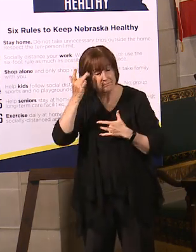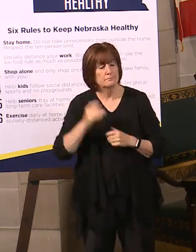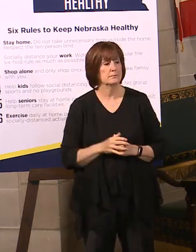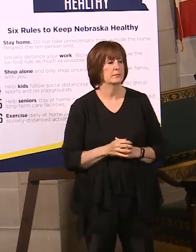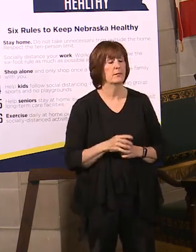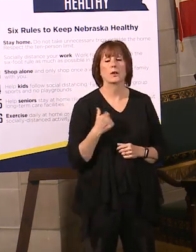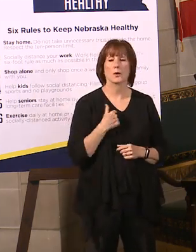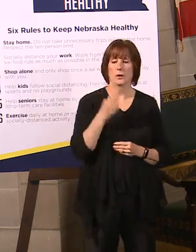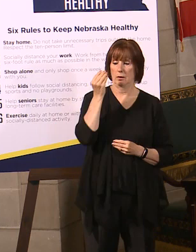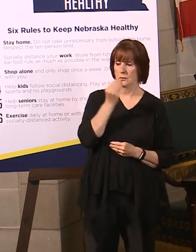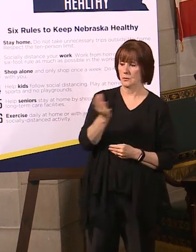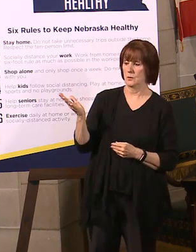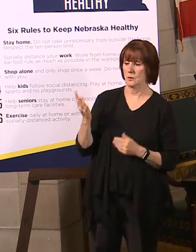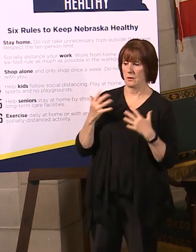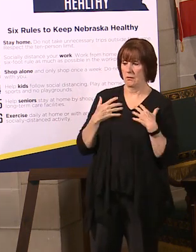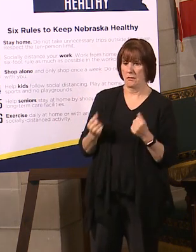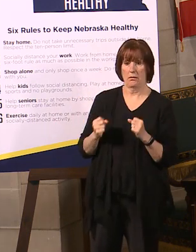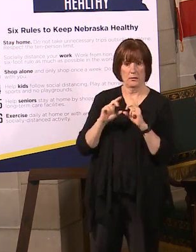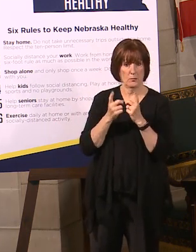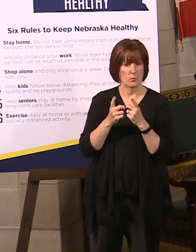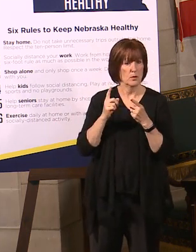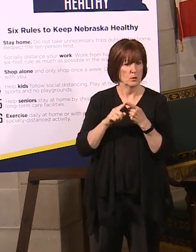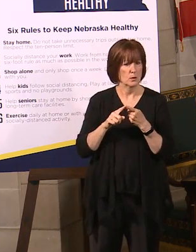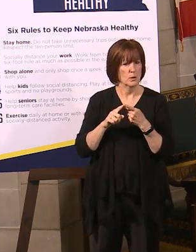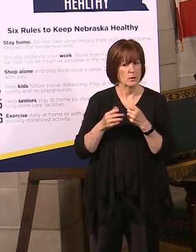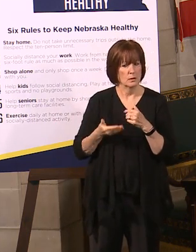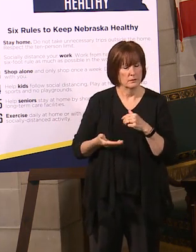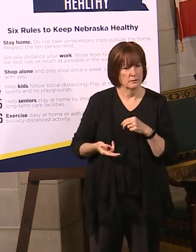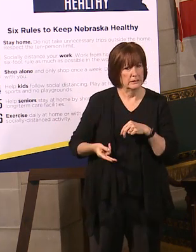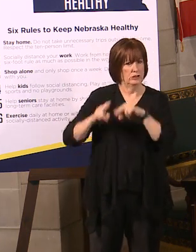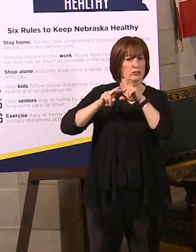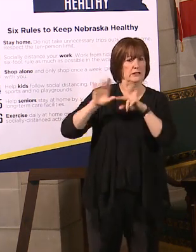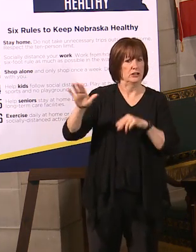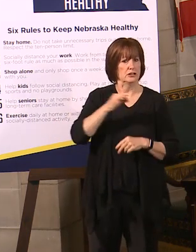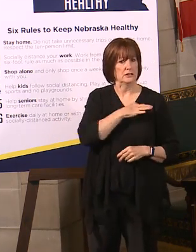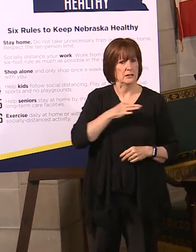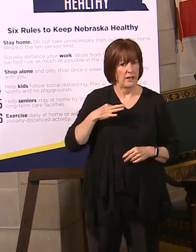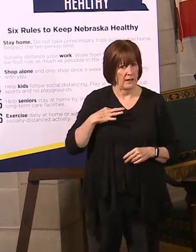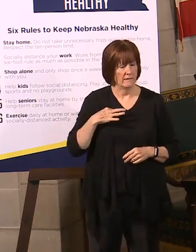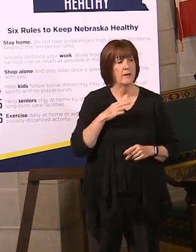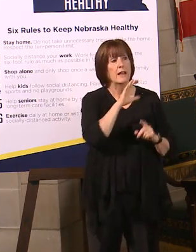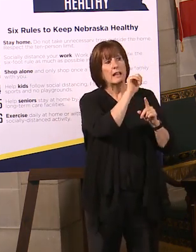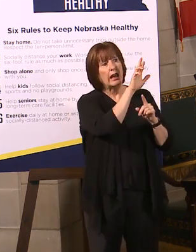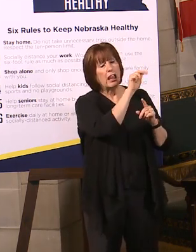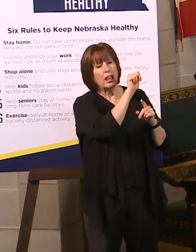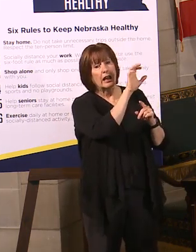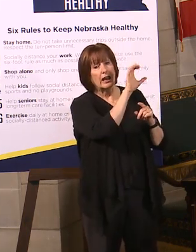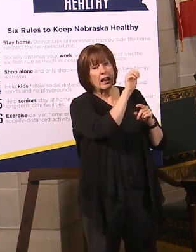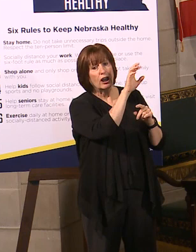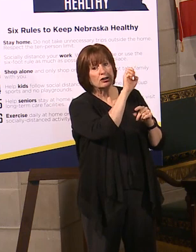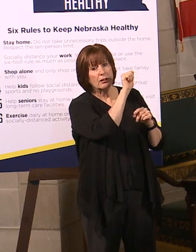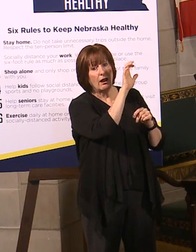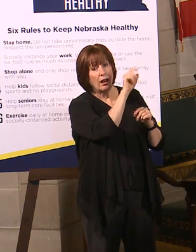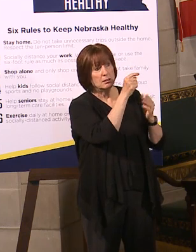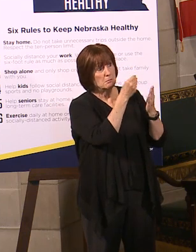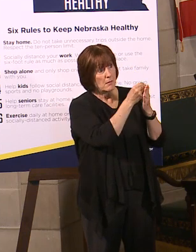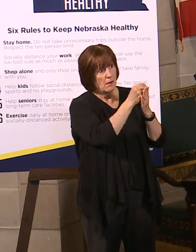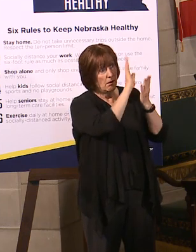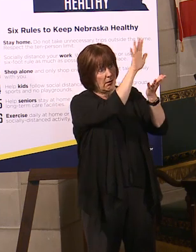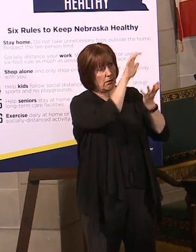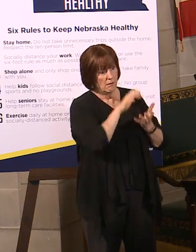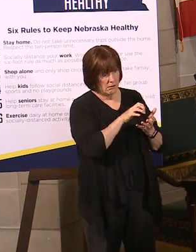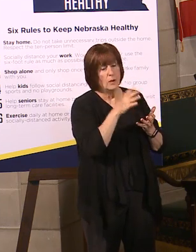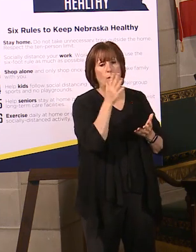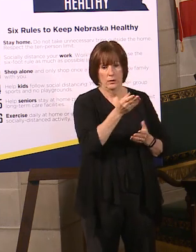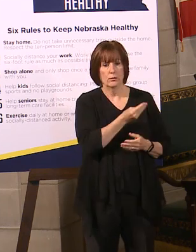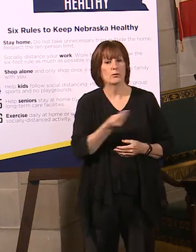told the health departments to go ahead and staff up, that will be expenses that will be reimbursed by this CARES Act money. So first of all, public health departments know they can